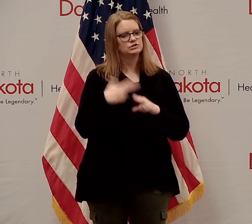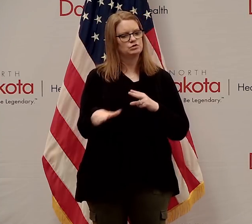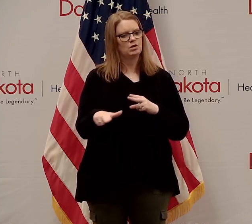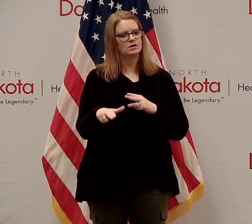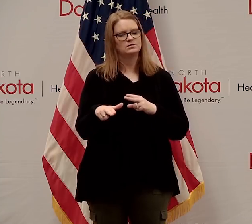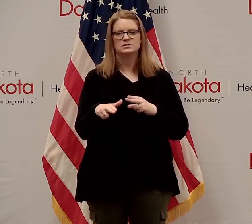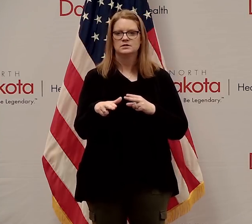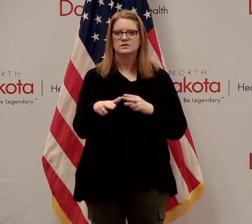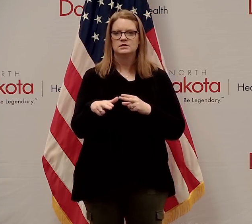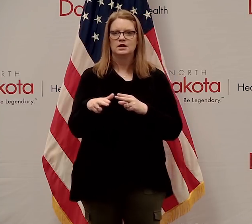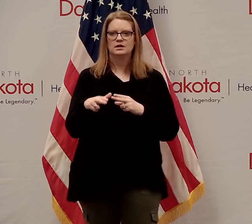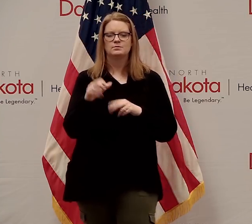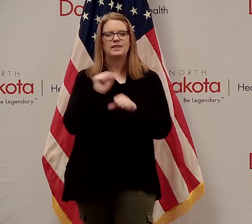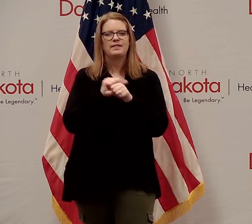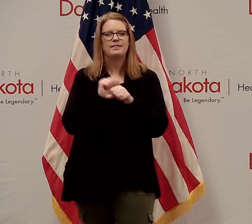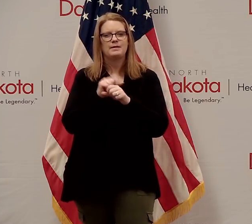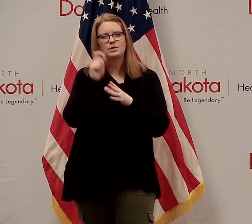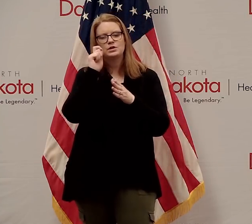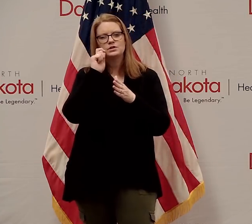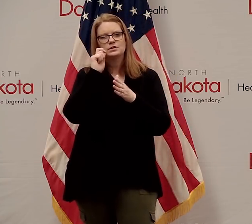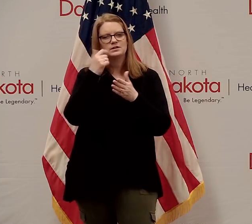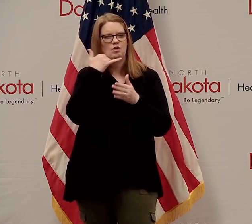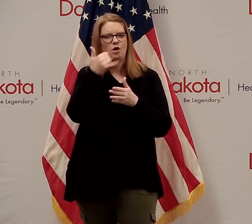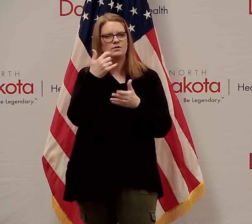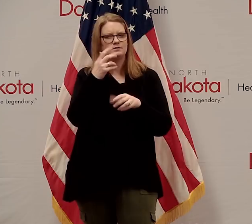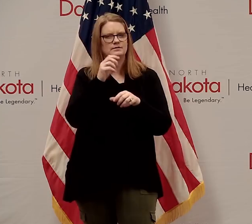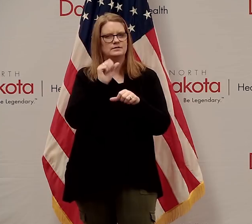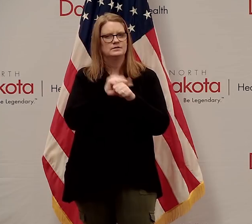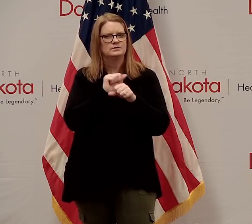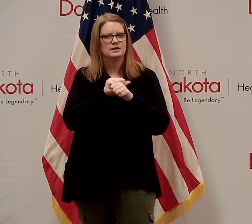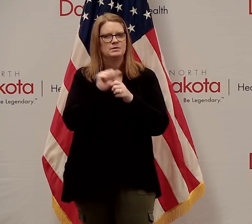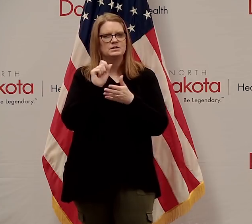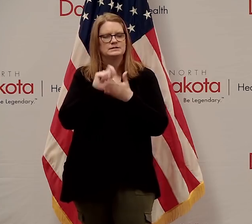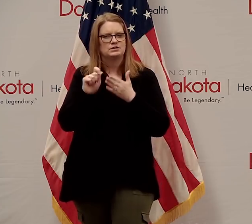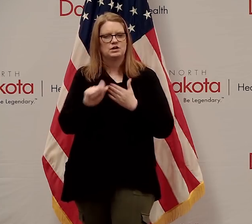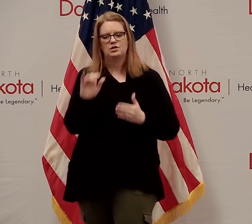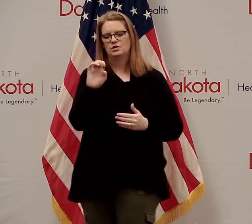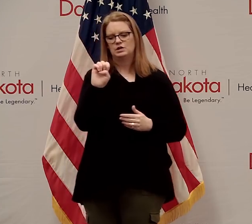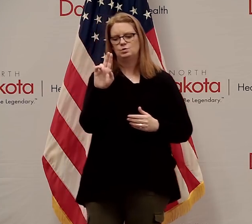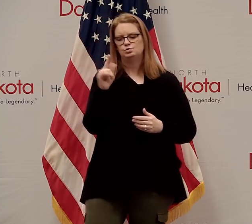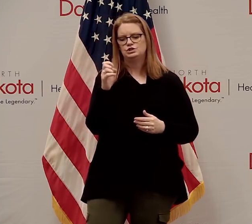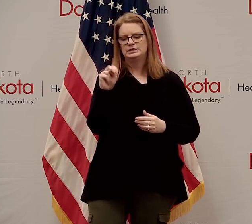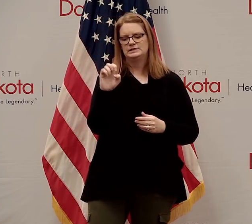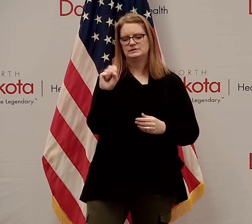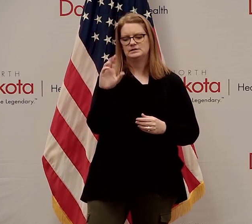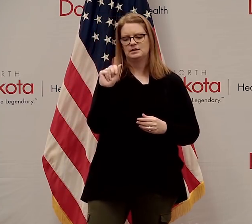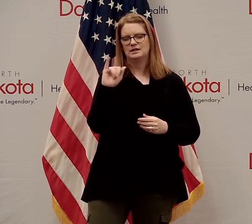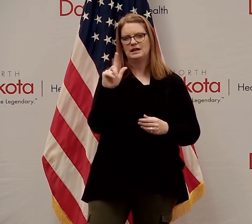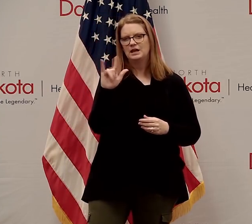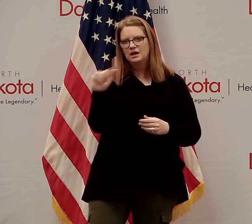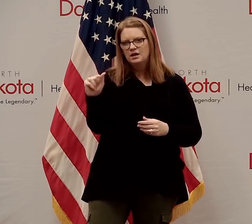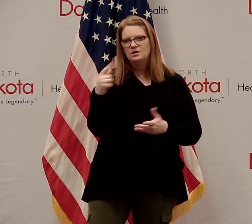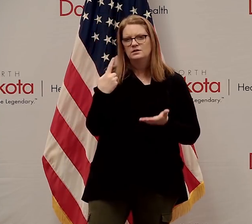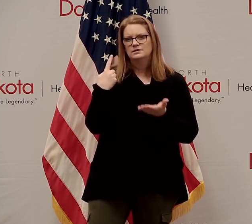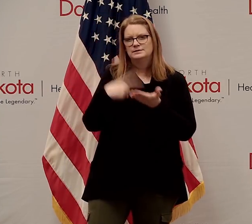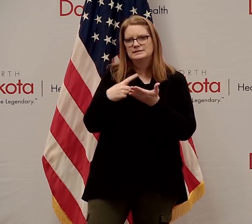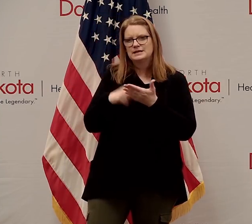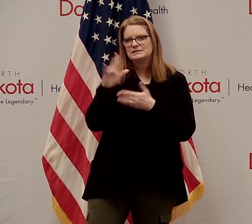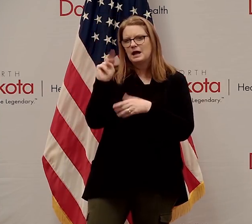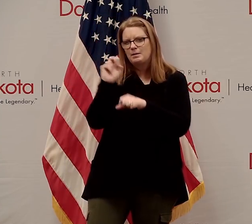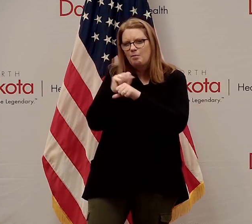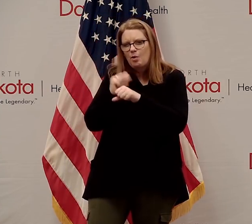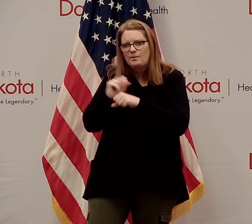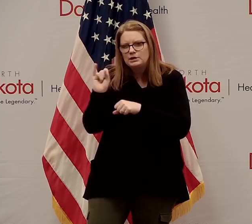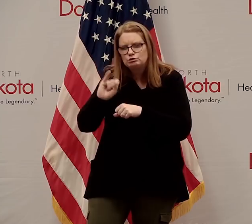great call this morning with Labor Secretary Eugene Scalia. We talked about unemployment insurance. We talked